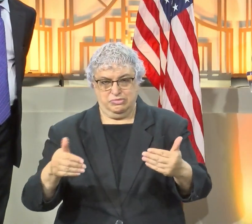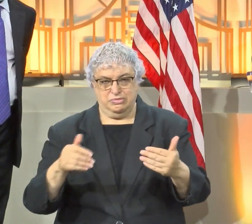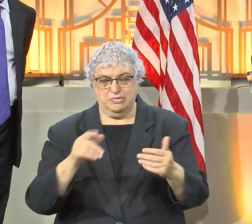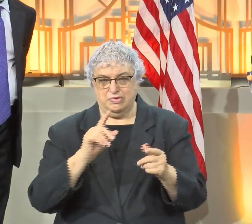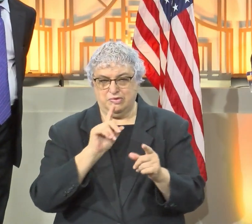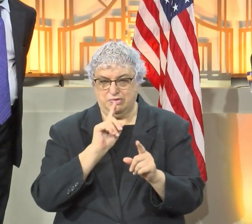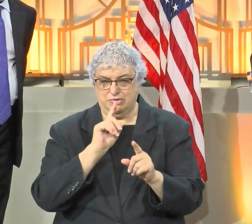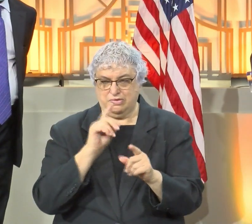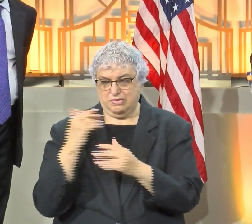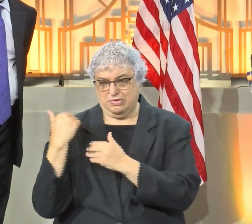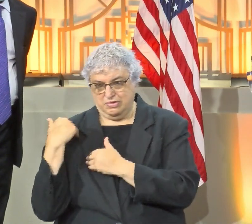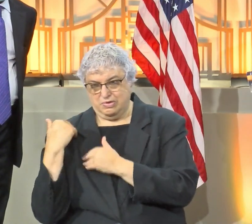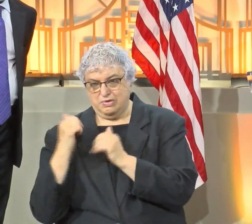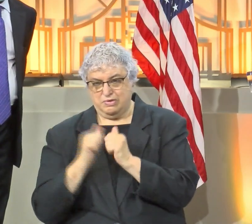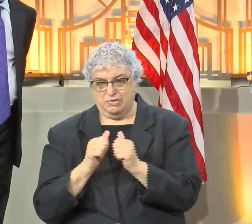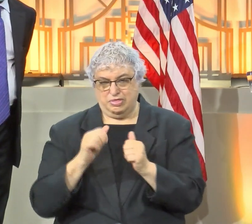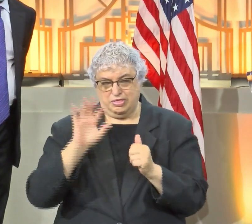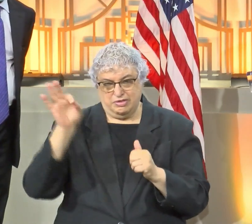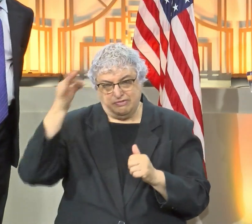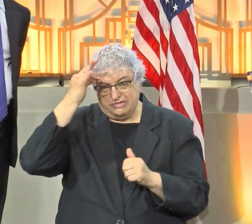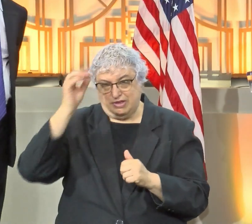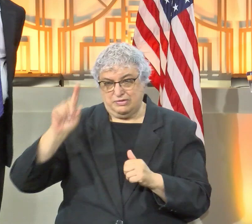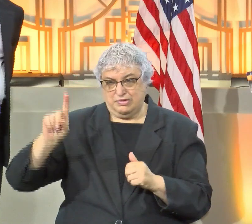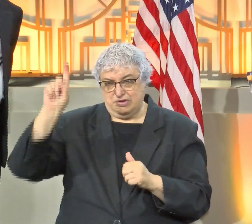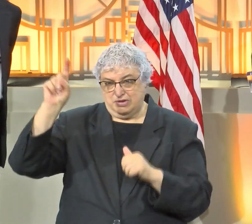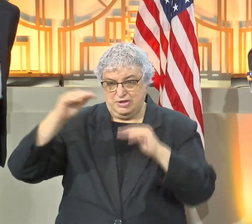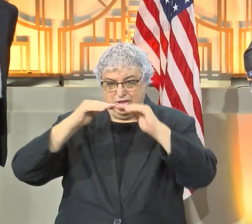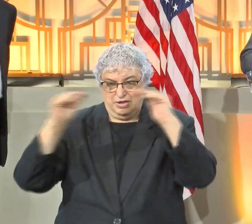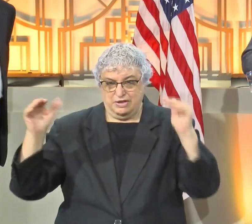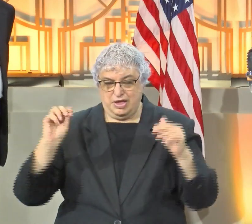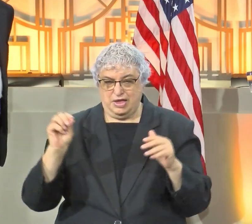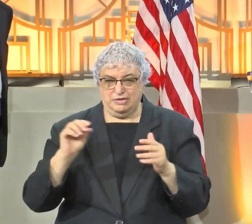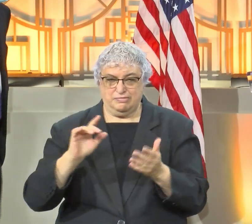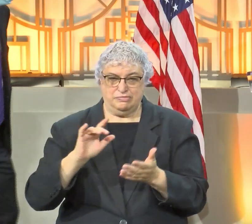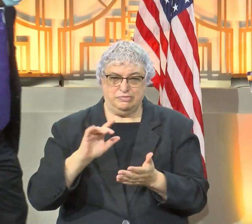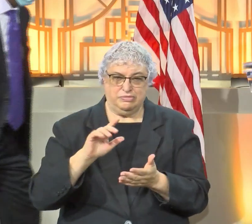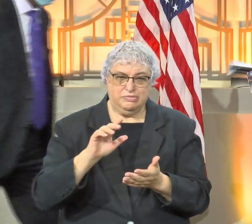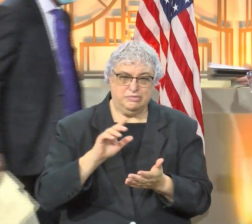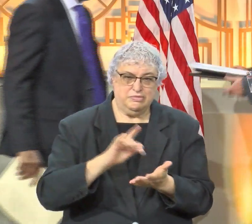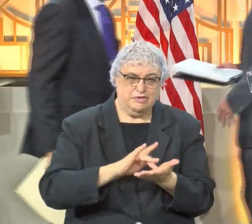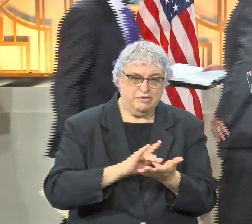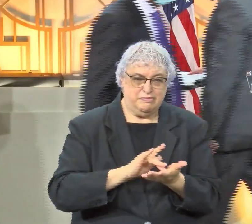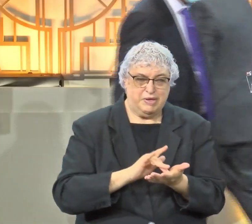responsible pace along with our partners at the federal level and in the pharmaceutical industry. Thank you.